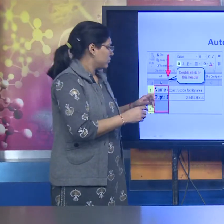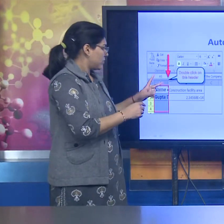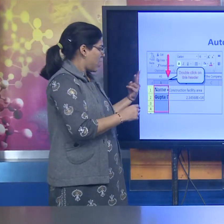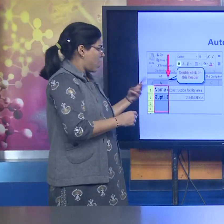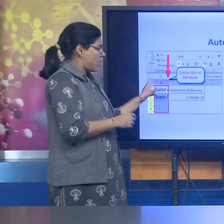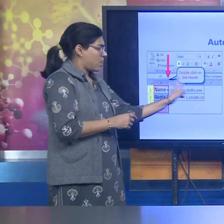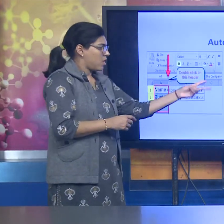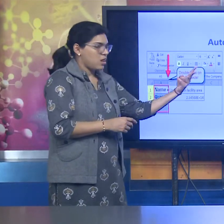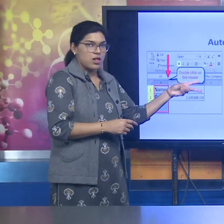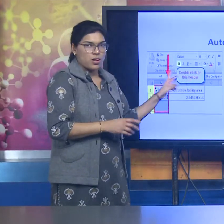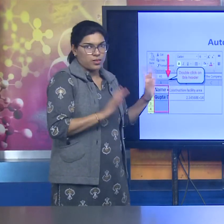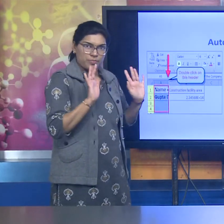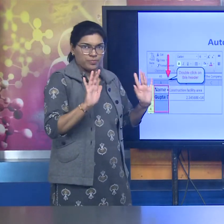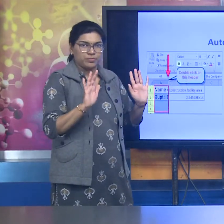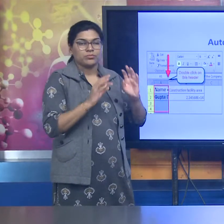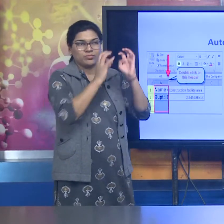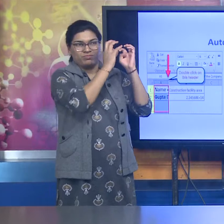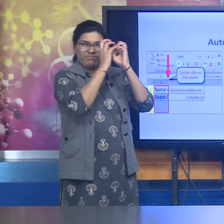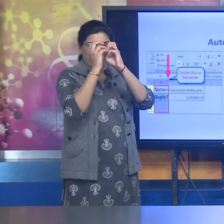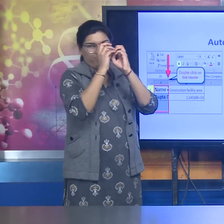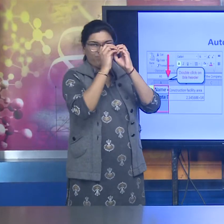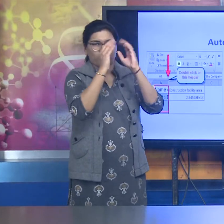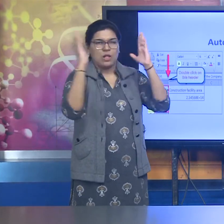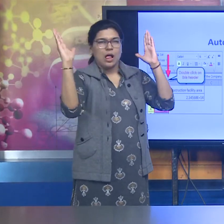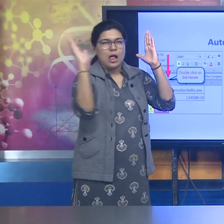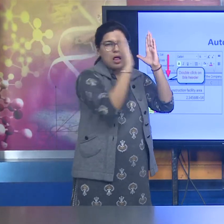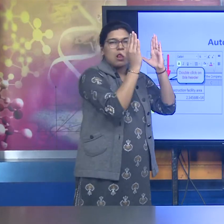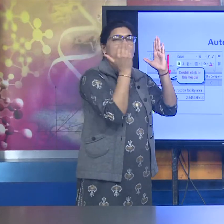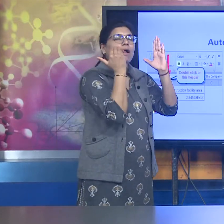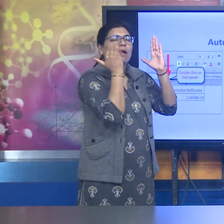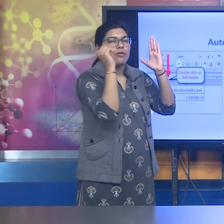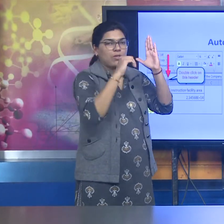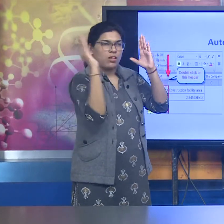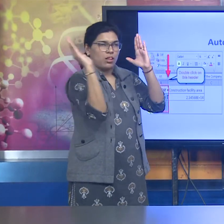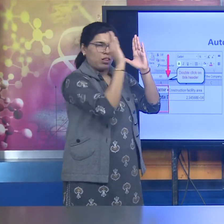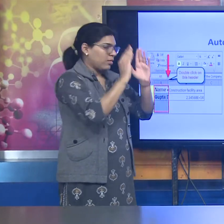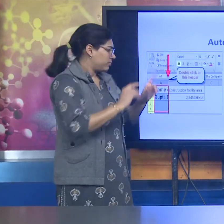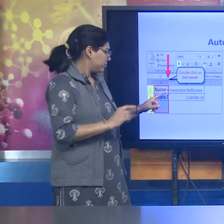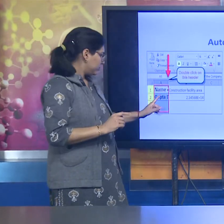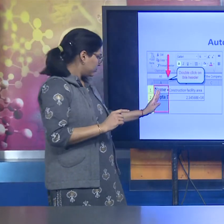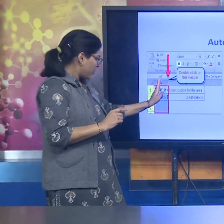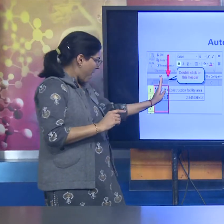Now as you can see, these are the two different slides.